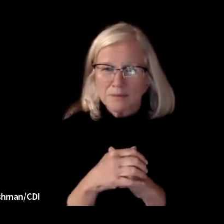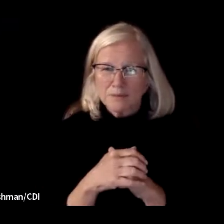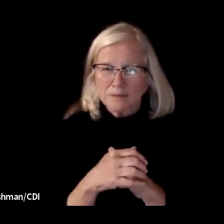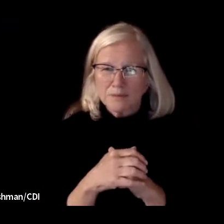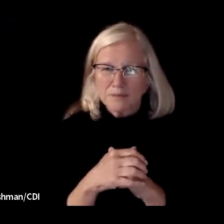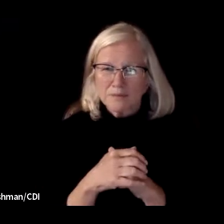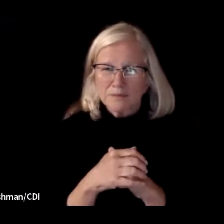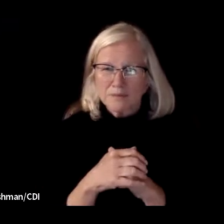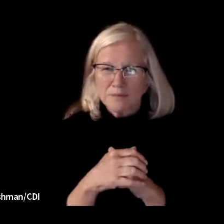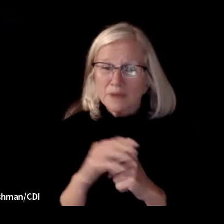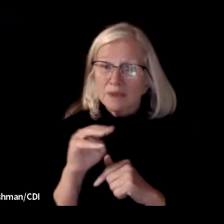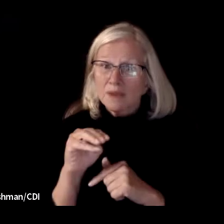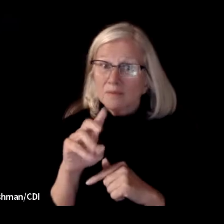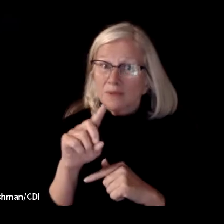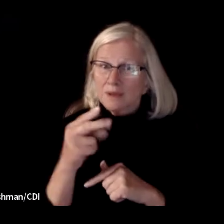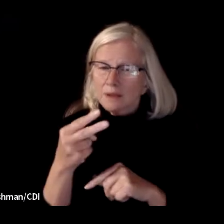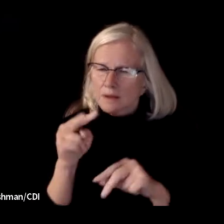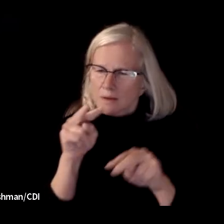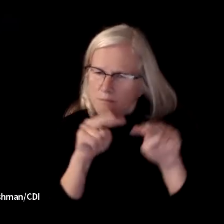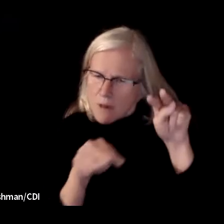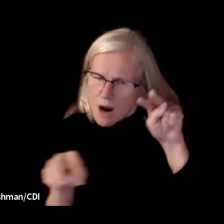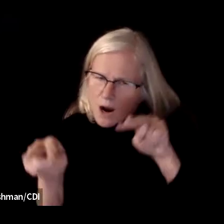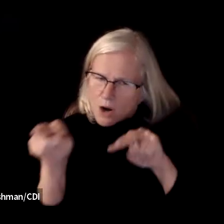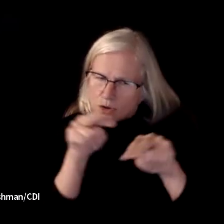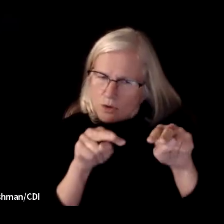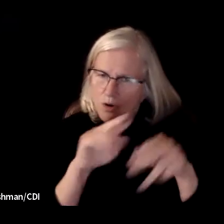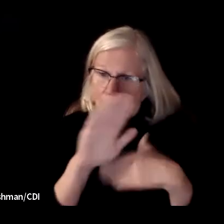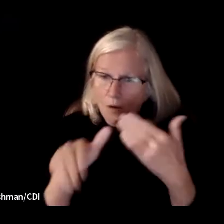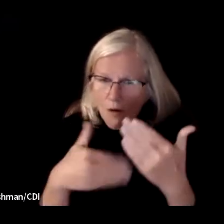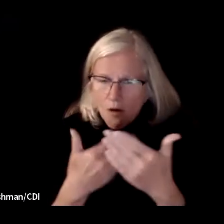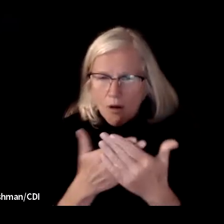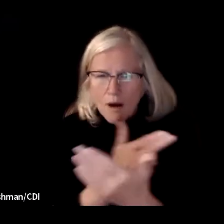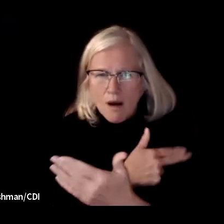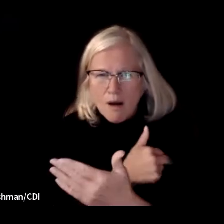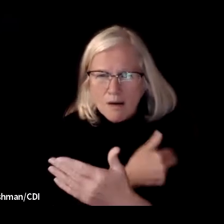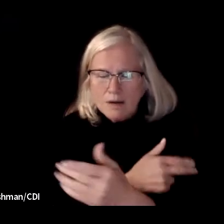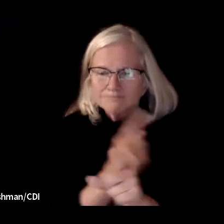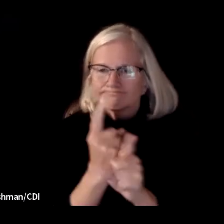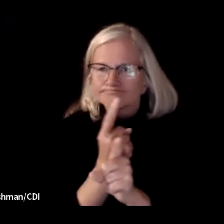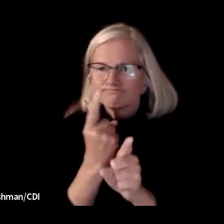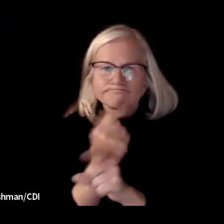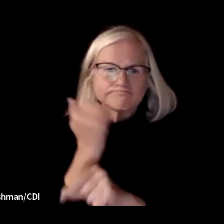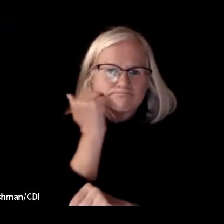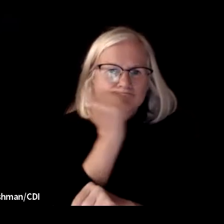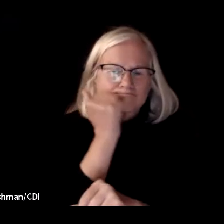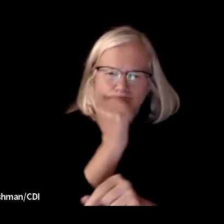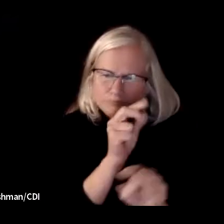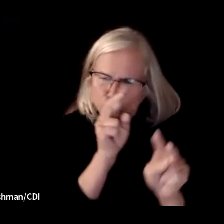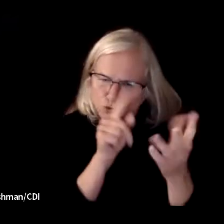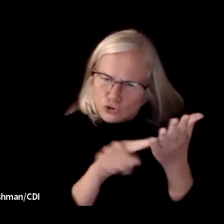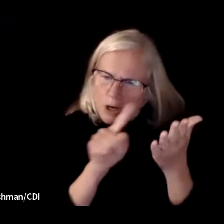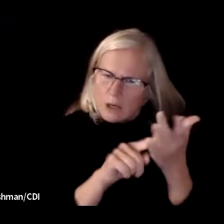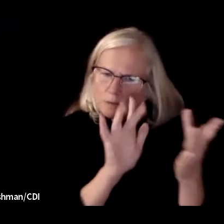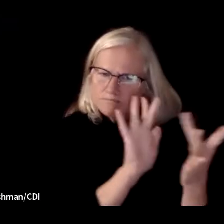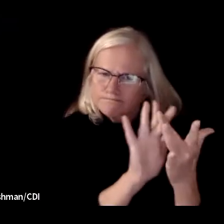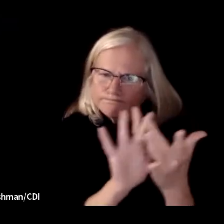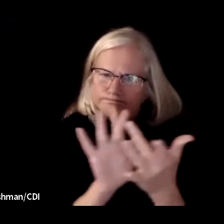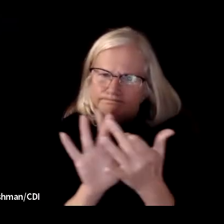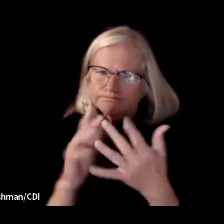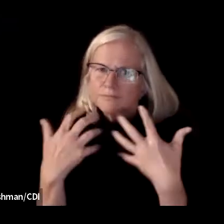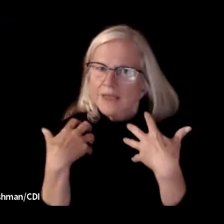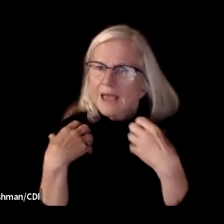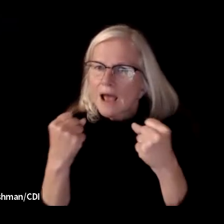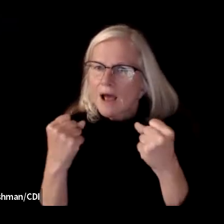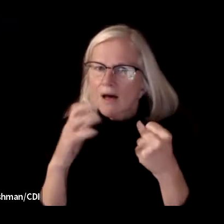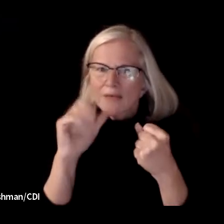the situation and are in very regular daily contact with our healthcare leaders about the steps that they're taking, and